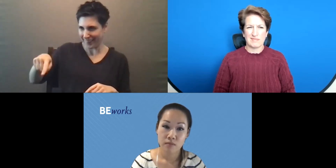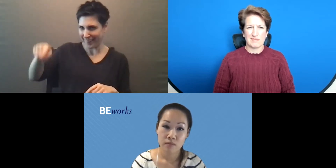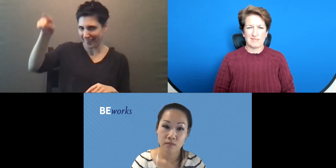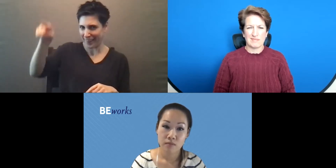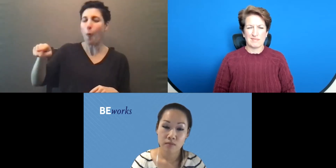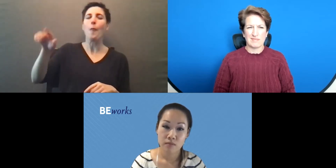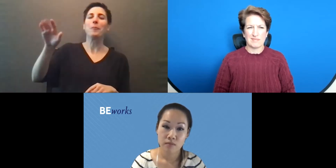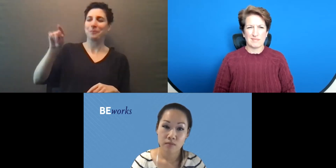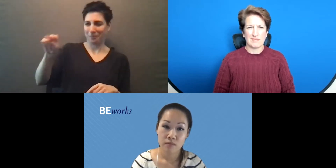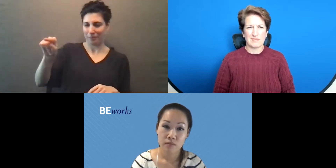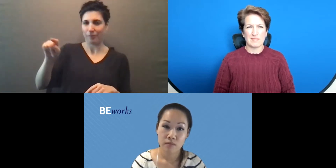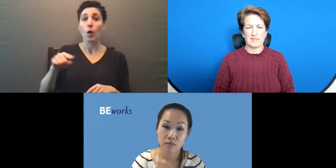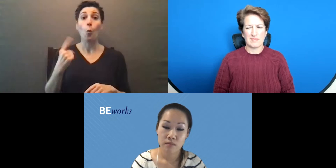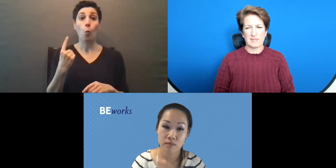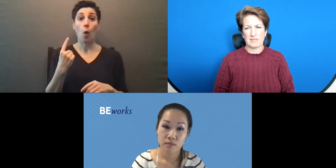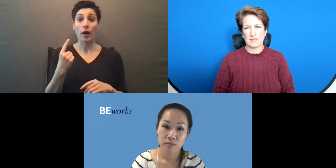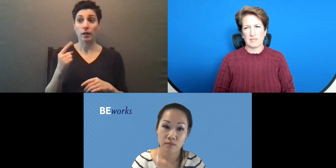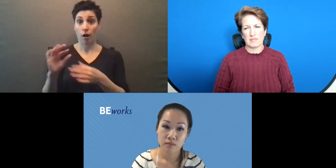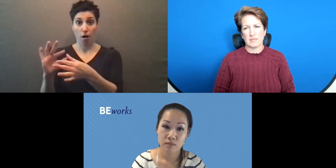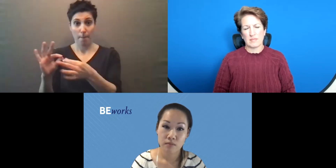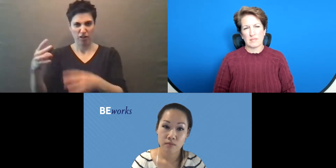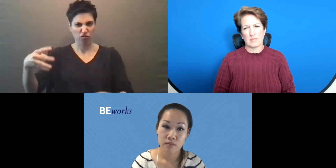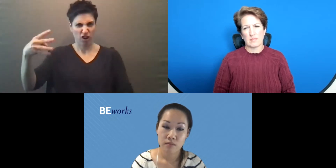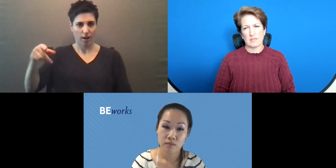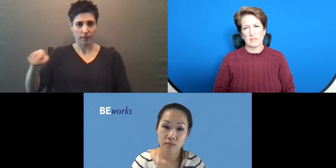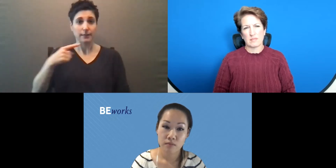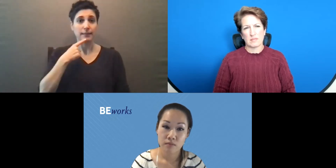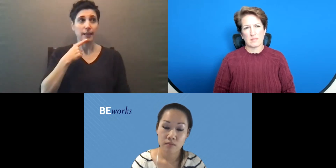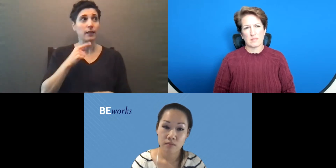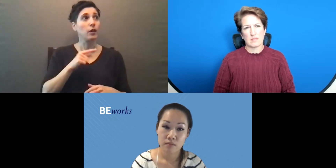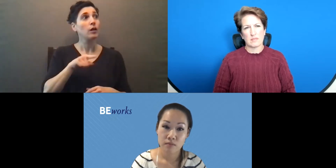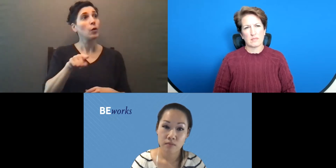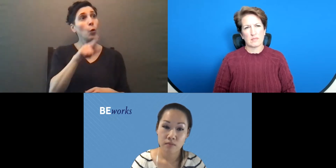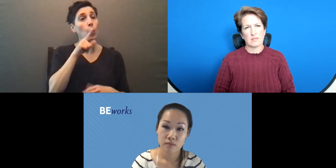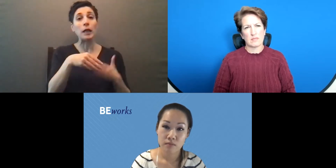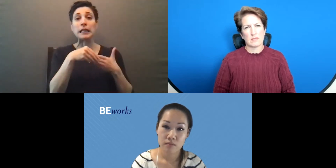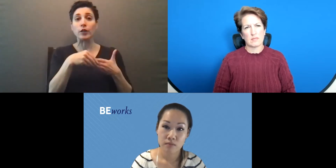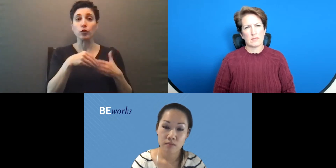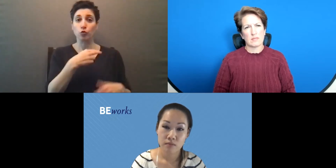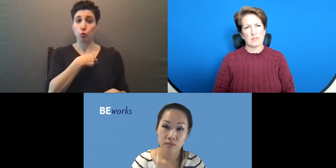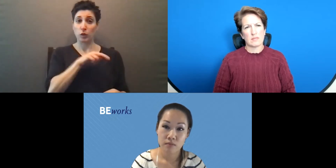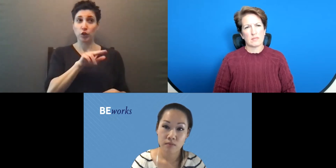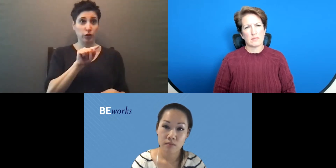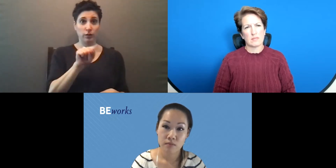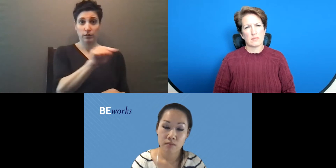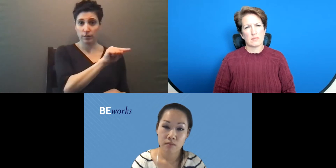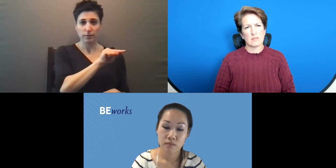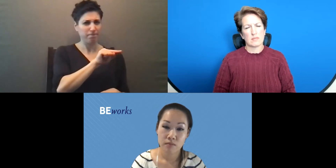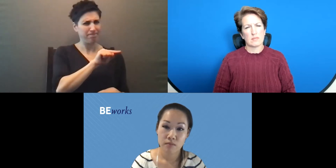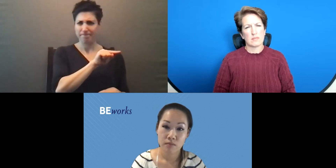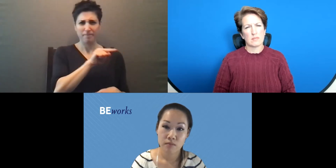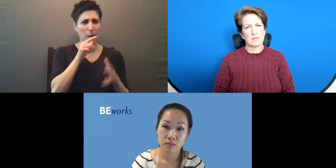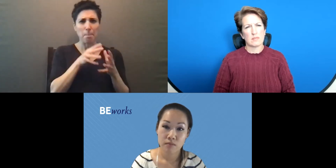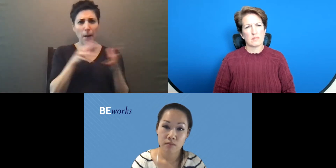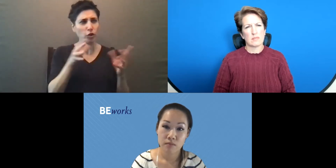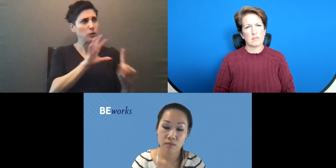Oh, here, I am very concerned that there's little to no input from authoritative faith representation to Toronto Public Health. So